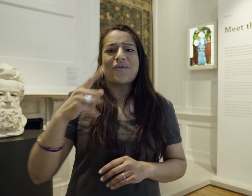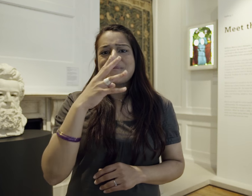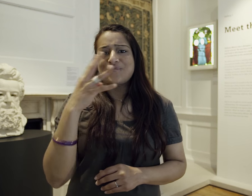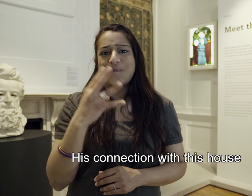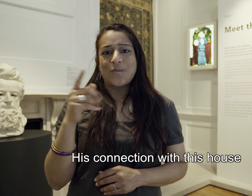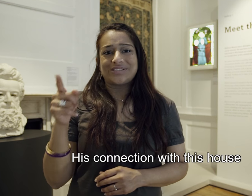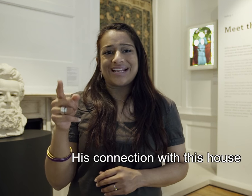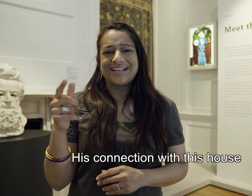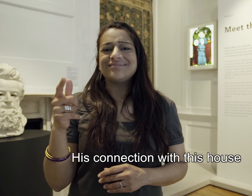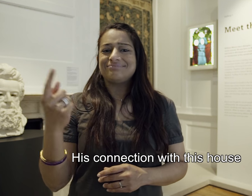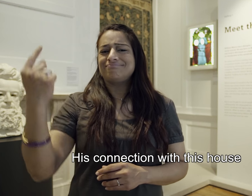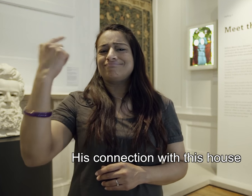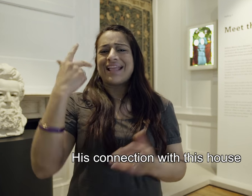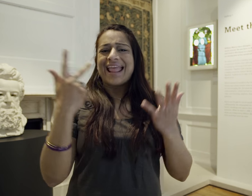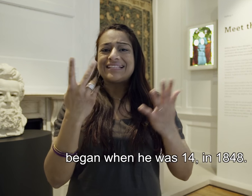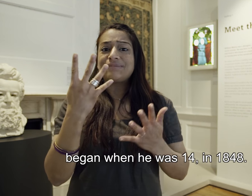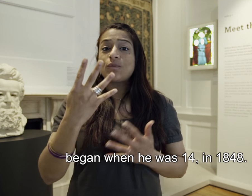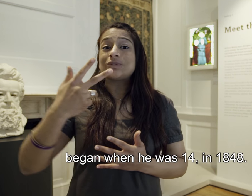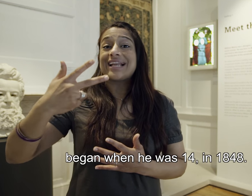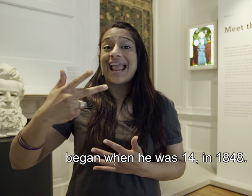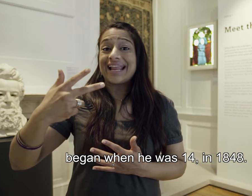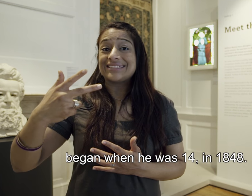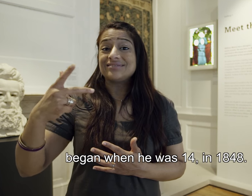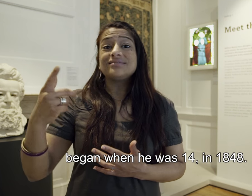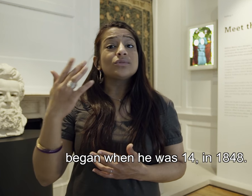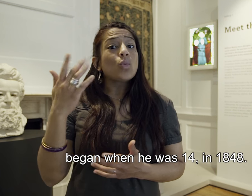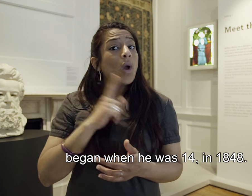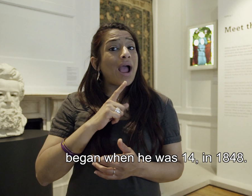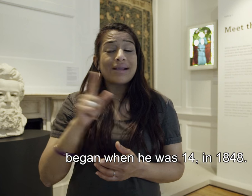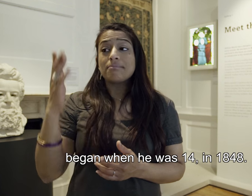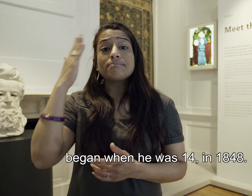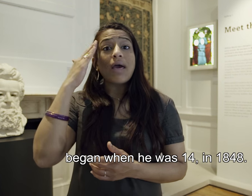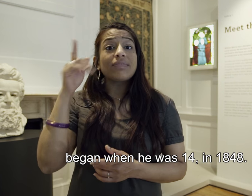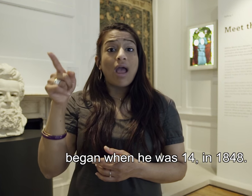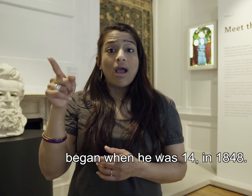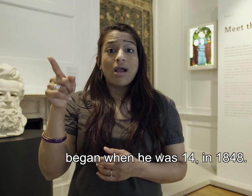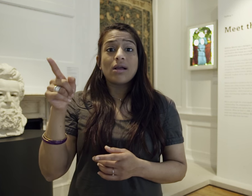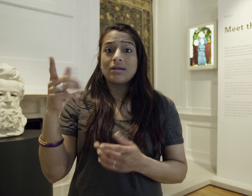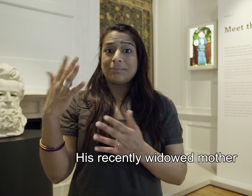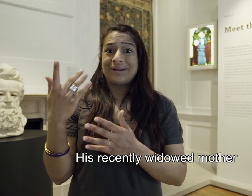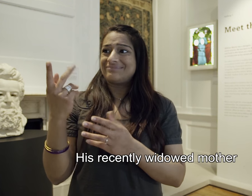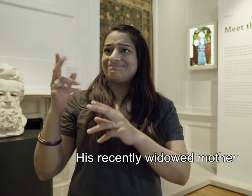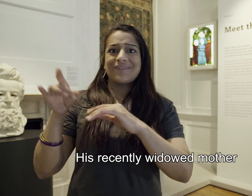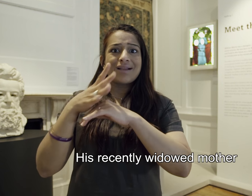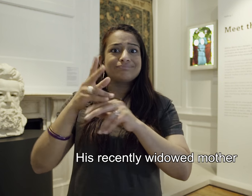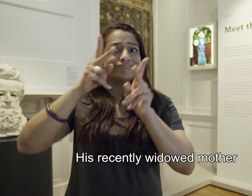his connection with this house began when he was 14 in 1848 and his recently widowed mother